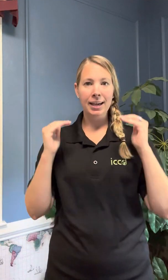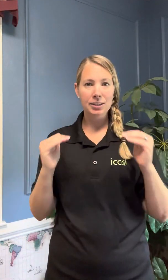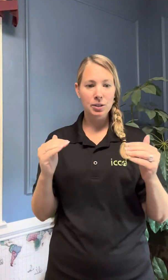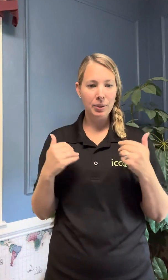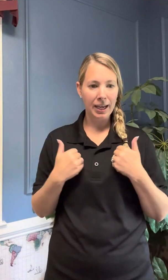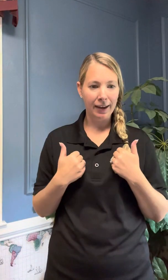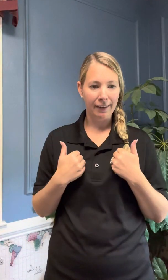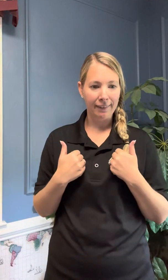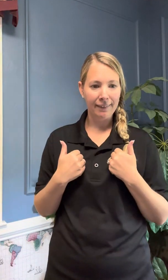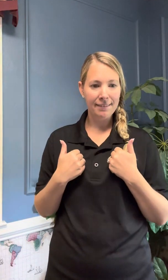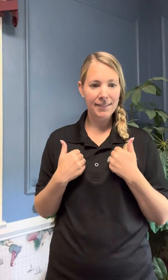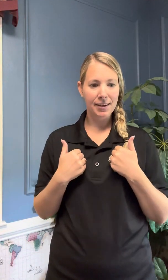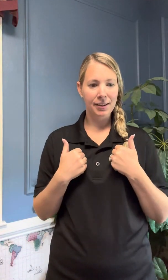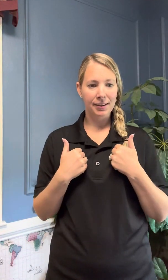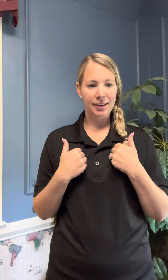Next we have